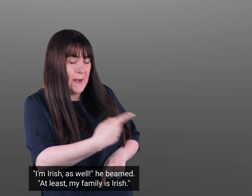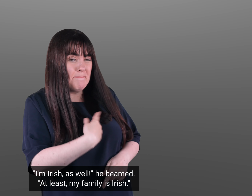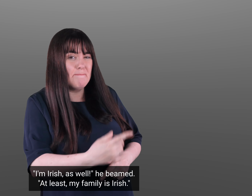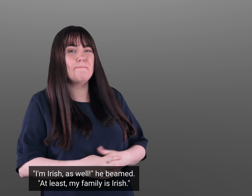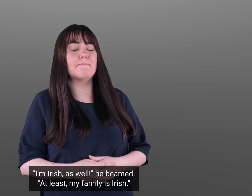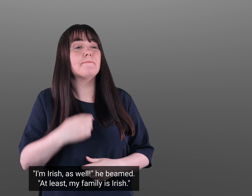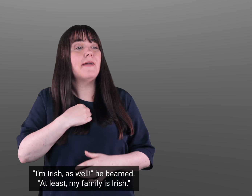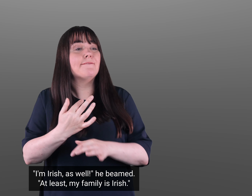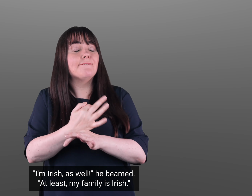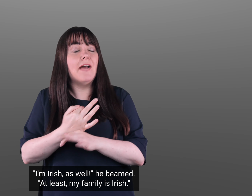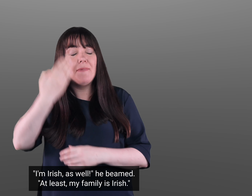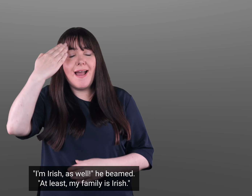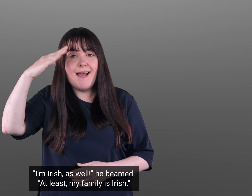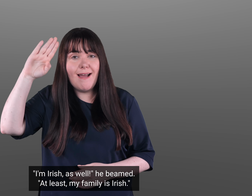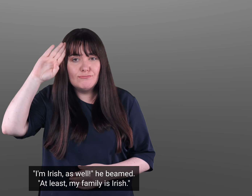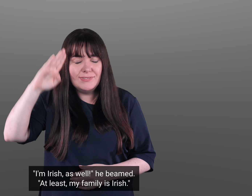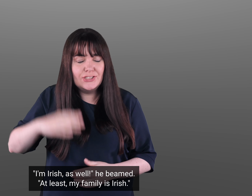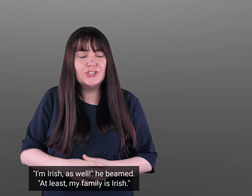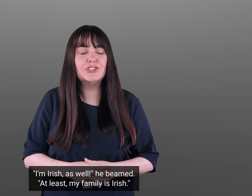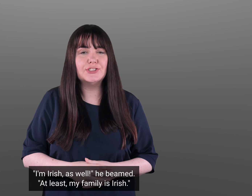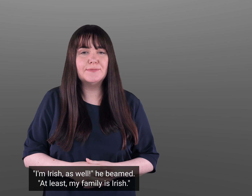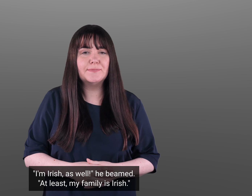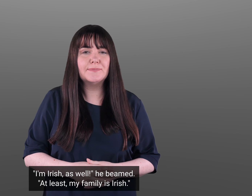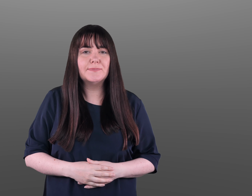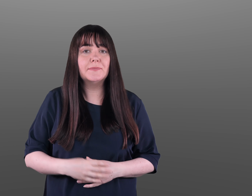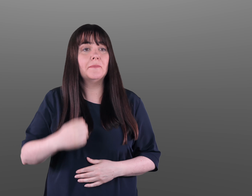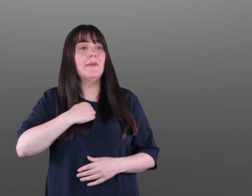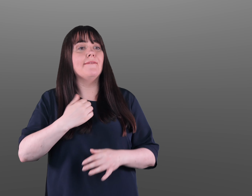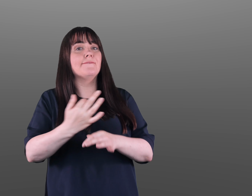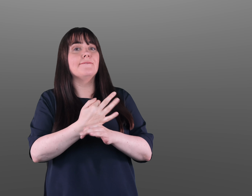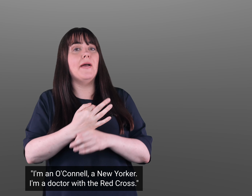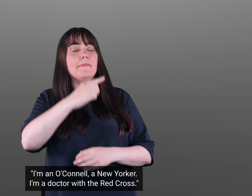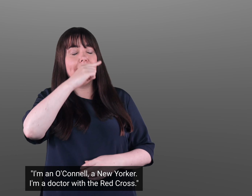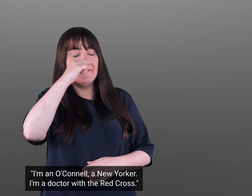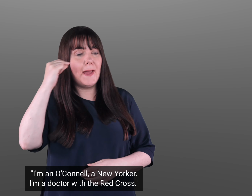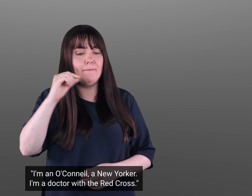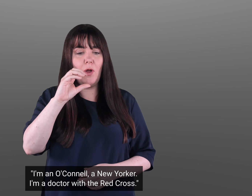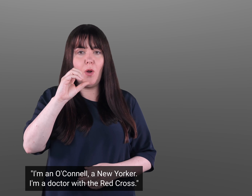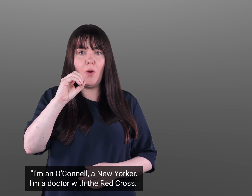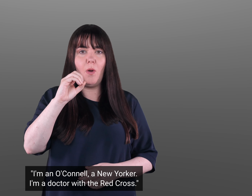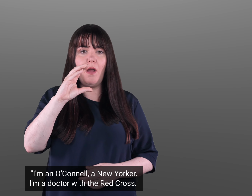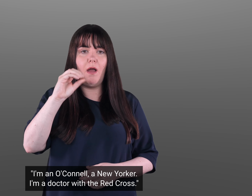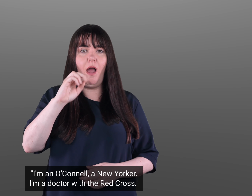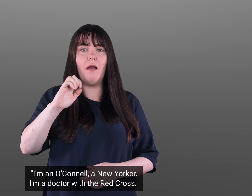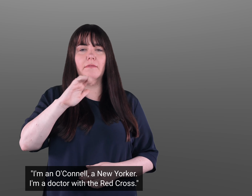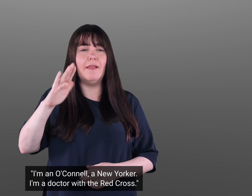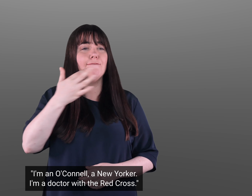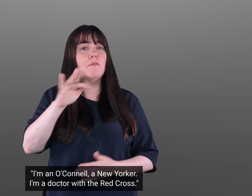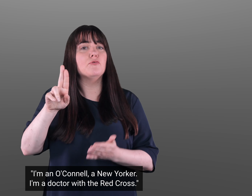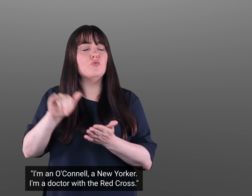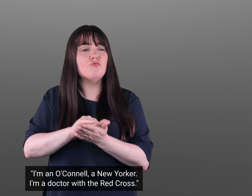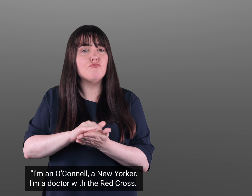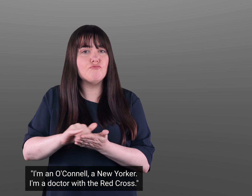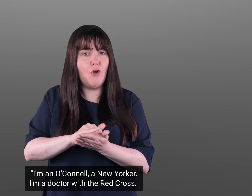back. "I'm Irish as well," he beamed. "At least, my family is Irish. I'm an O'Connell, a New Yorker. I'm a doctor with the Red